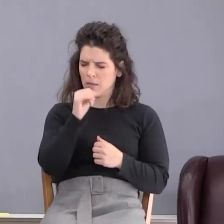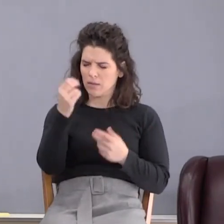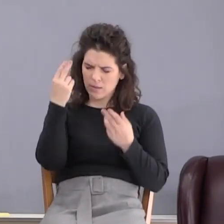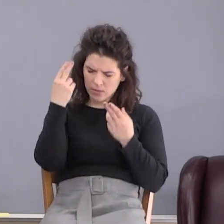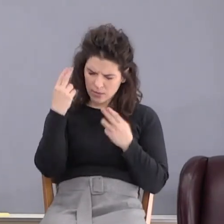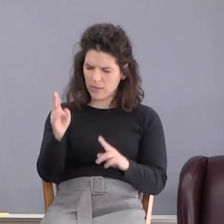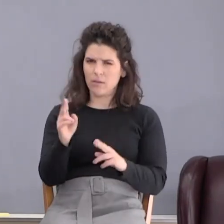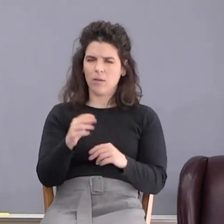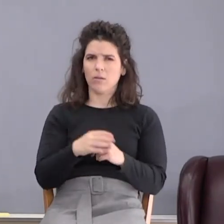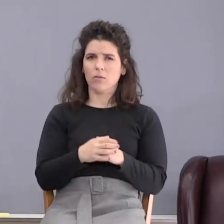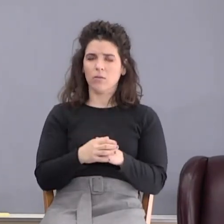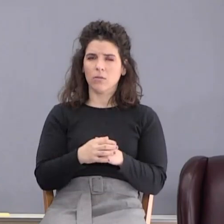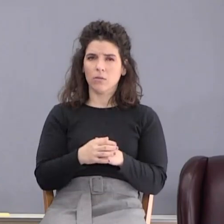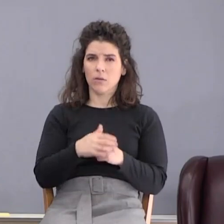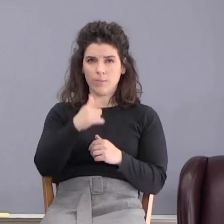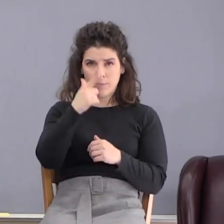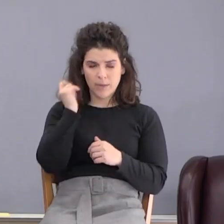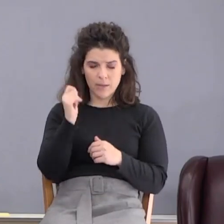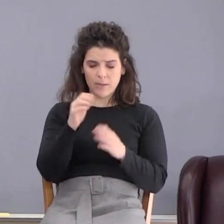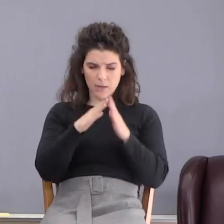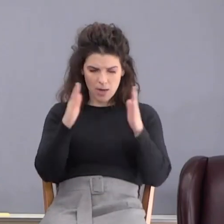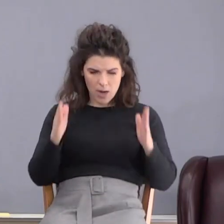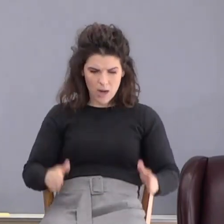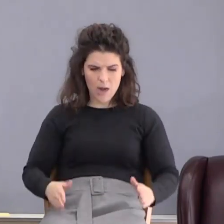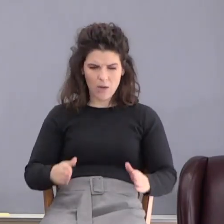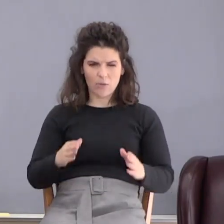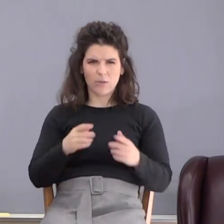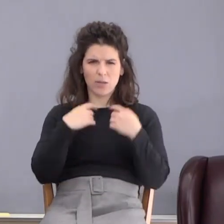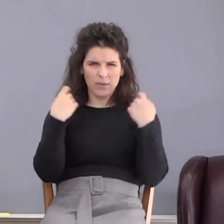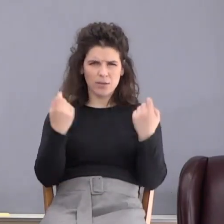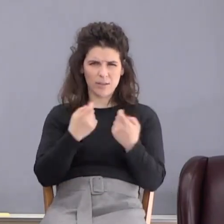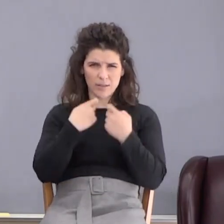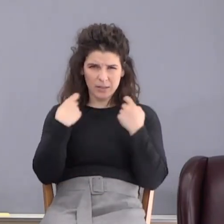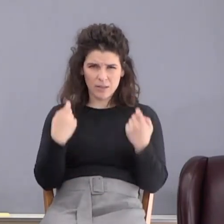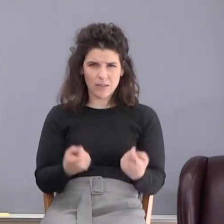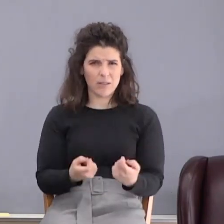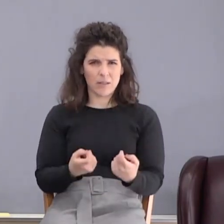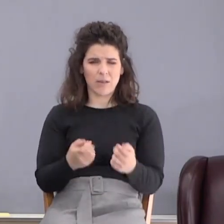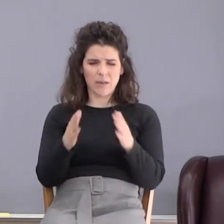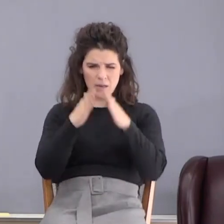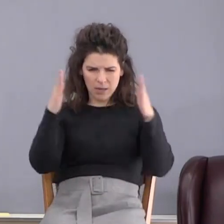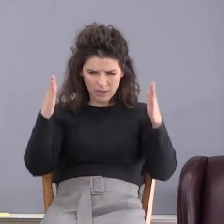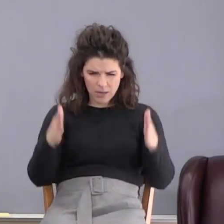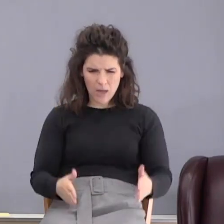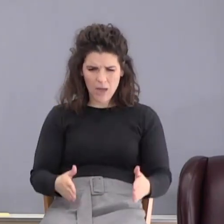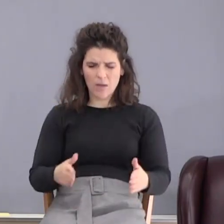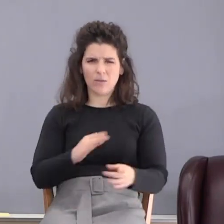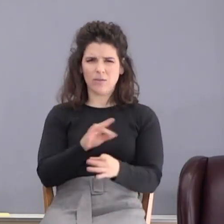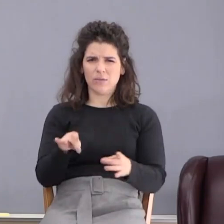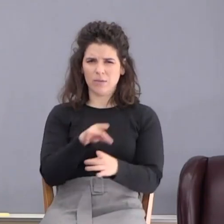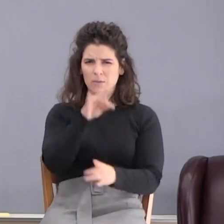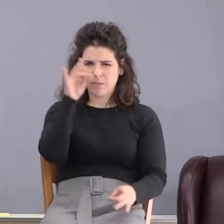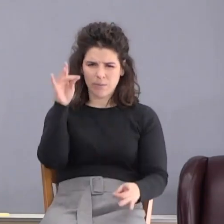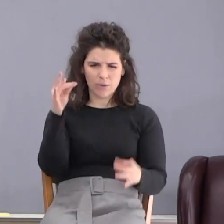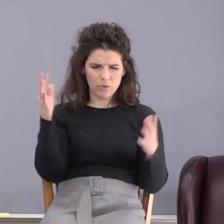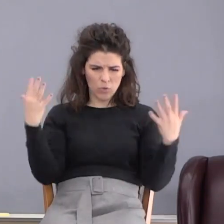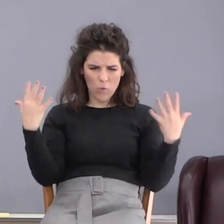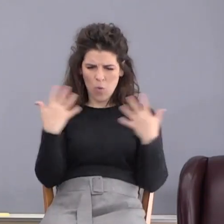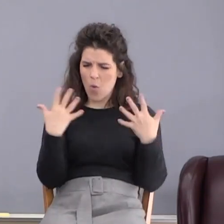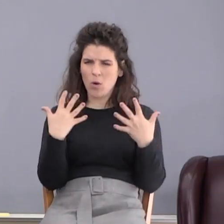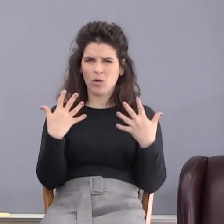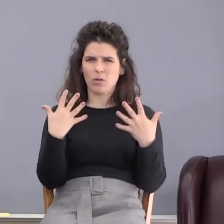dishonor. And because it is a house of sin, it is a house of spiritual